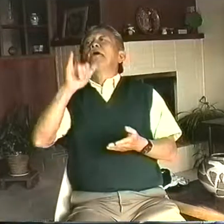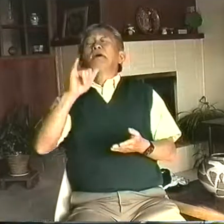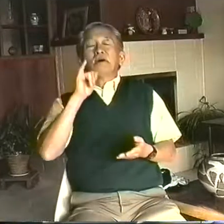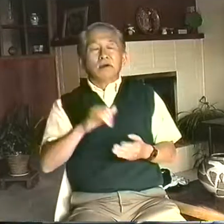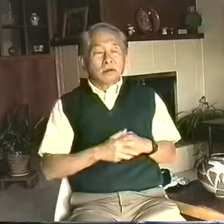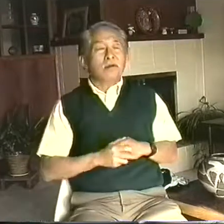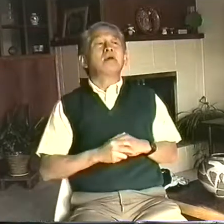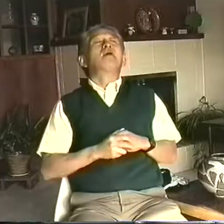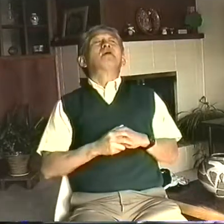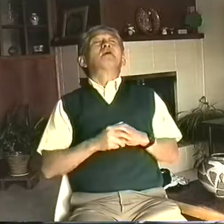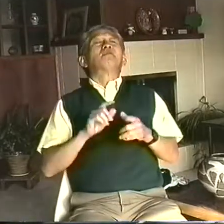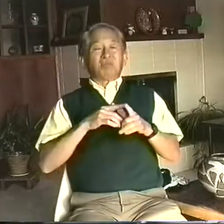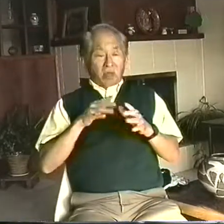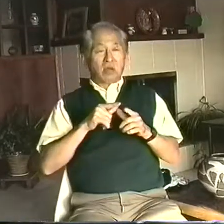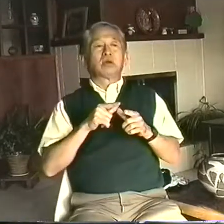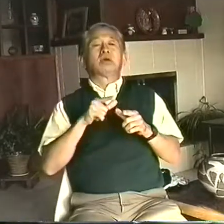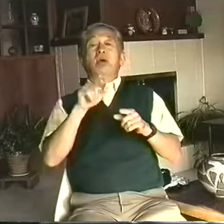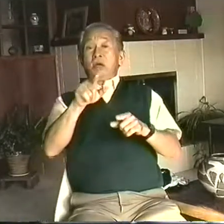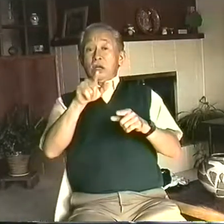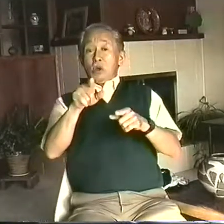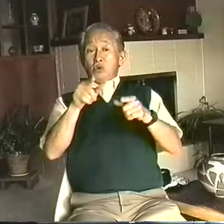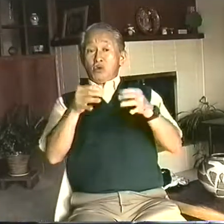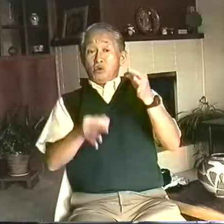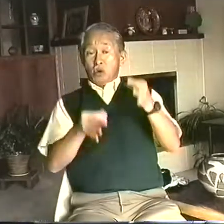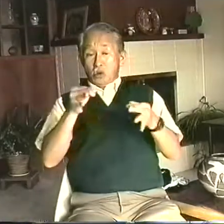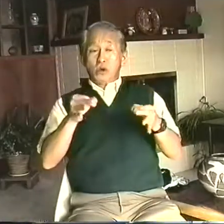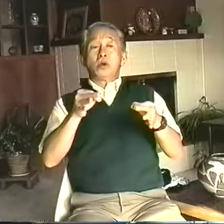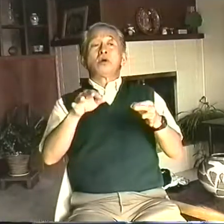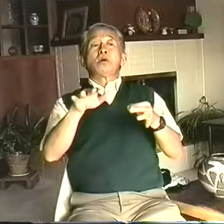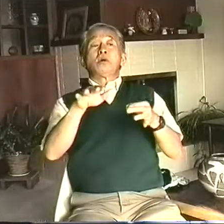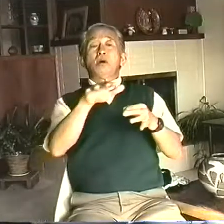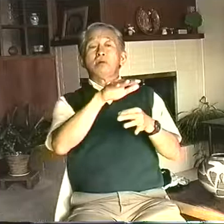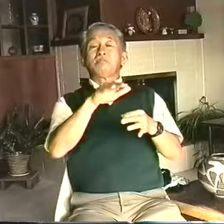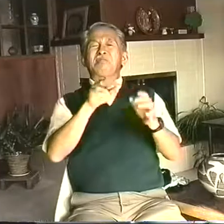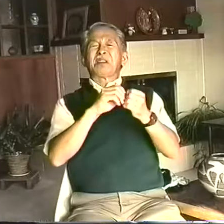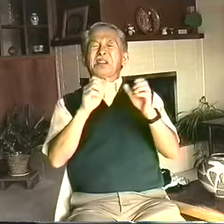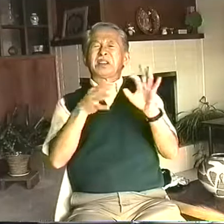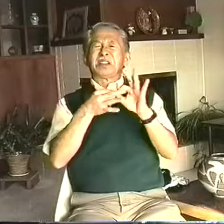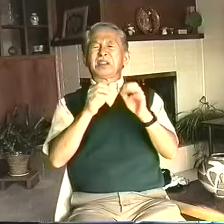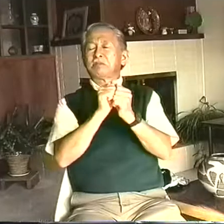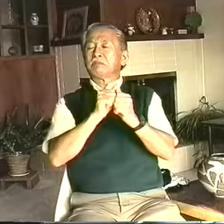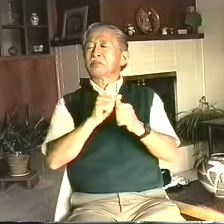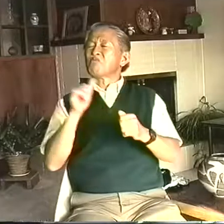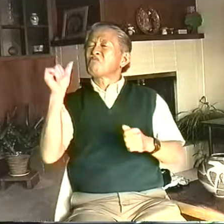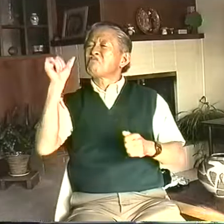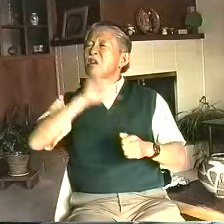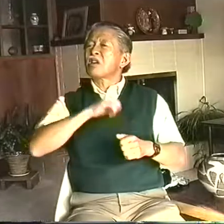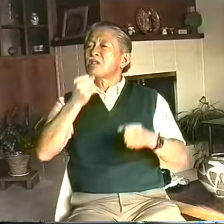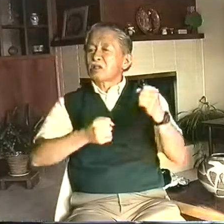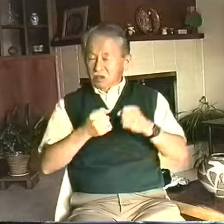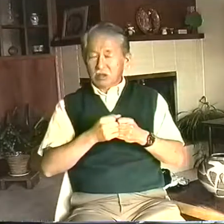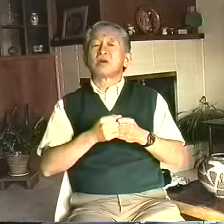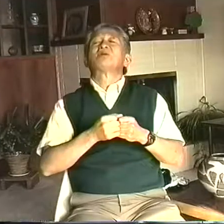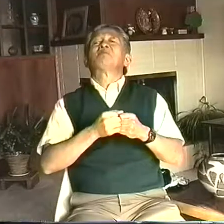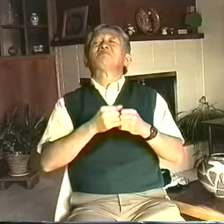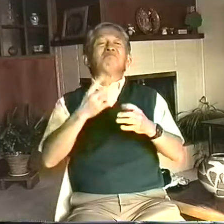with. So when the interpreter would get tired, she would ask the judge for a recess, and the judge granted it. I was shocked.